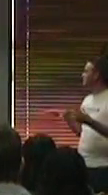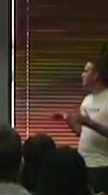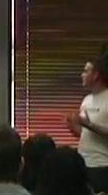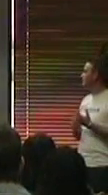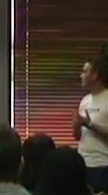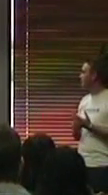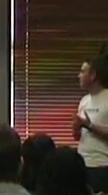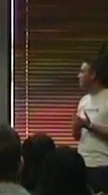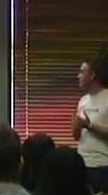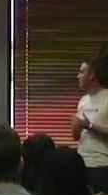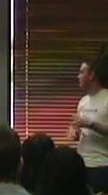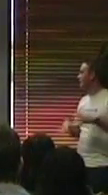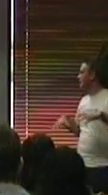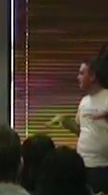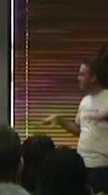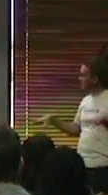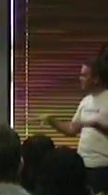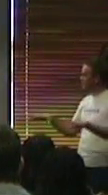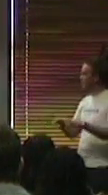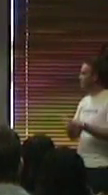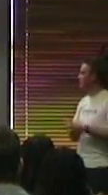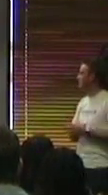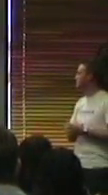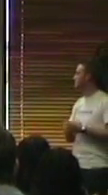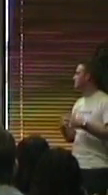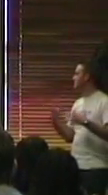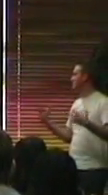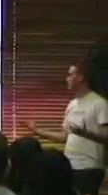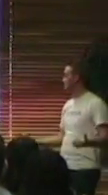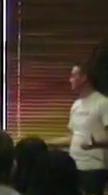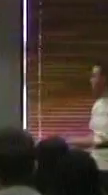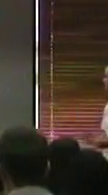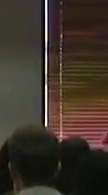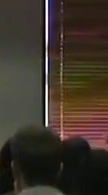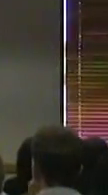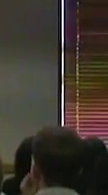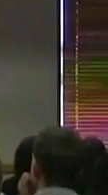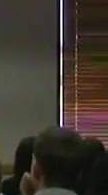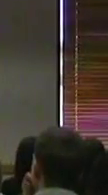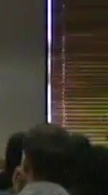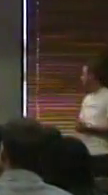Is there research for community level, like sports for kids, either that for deaf